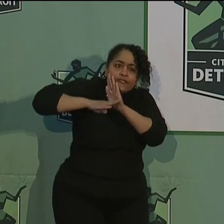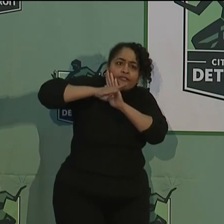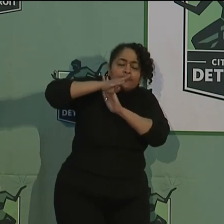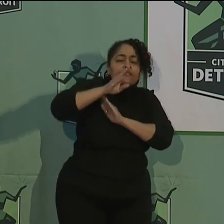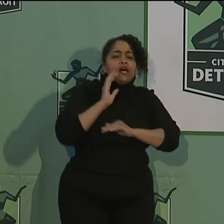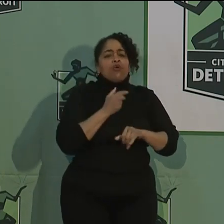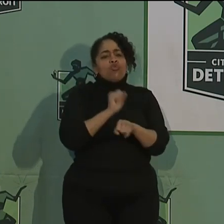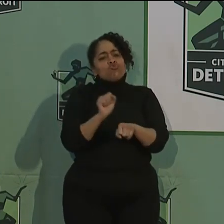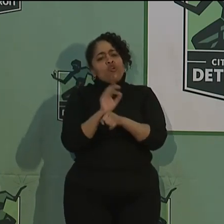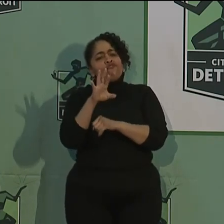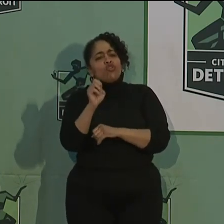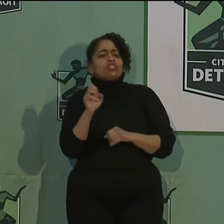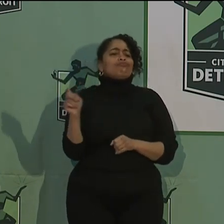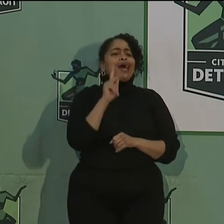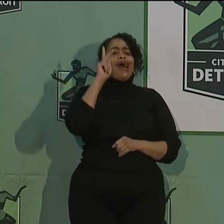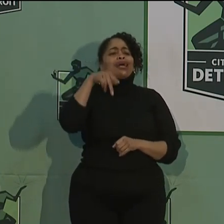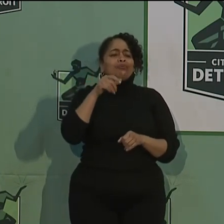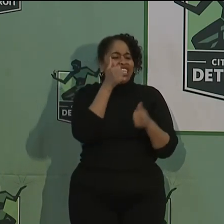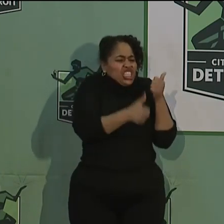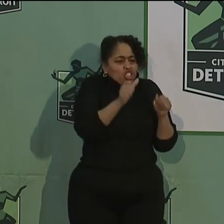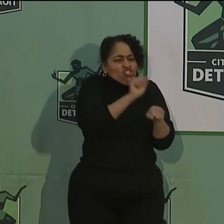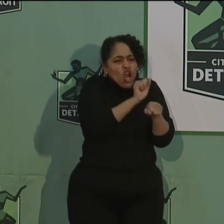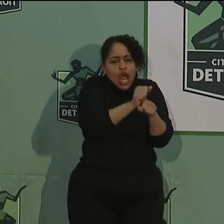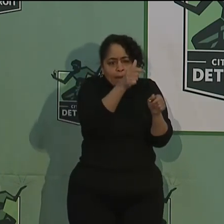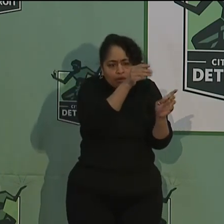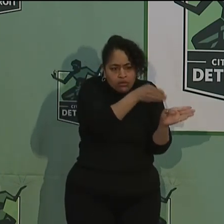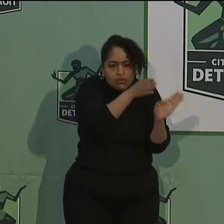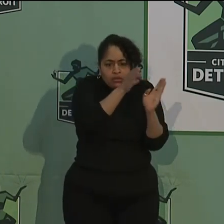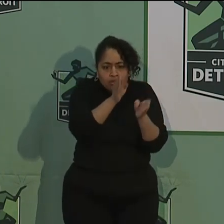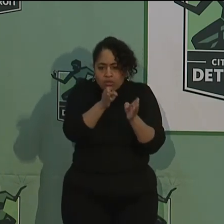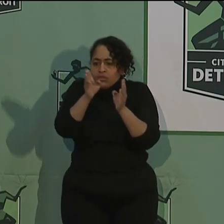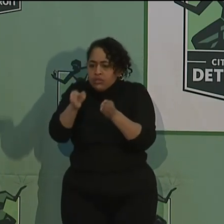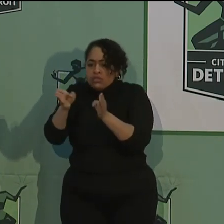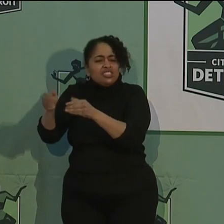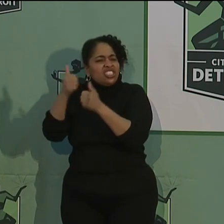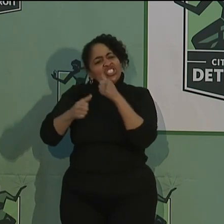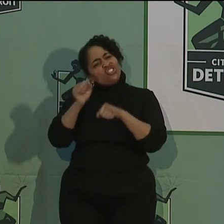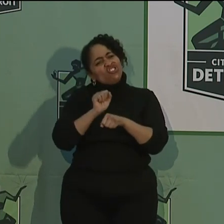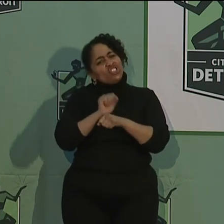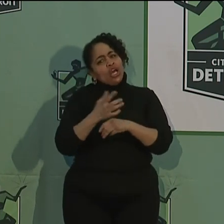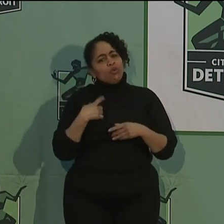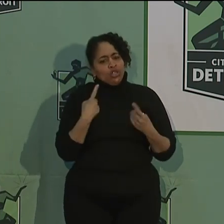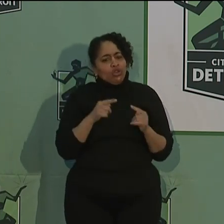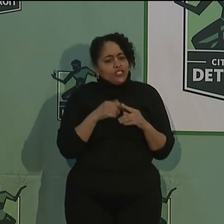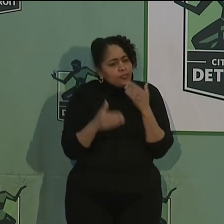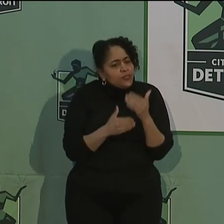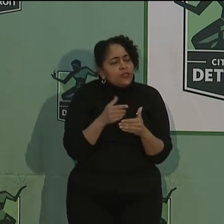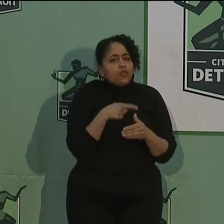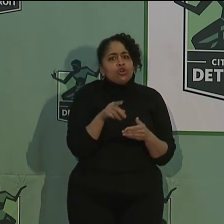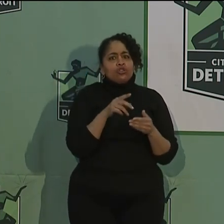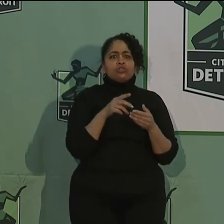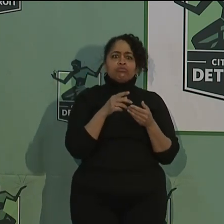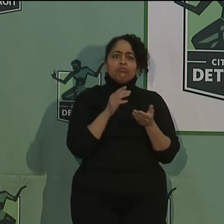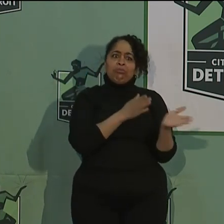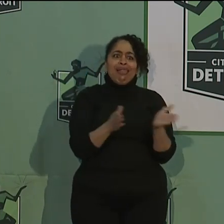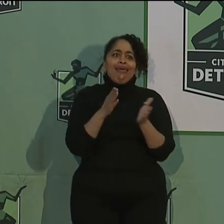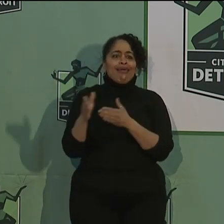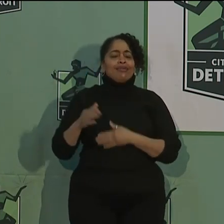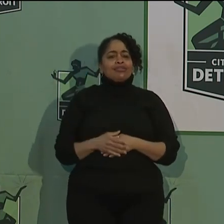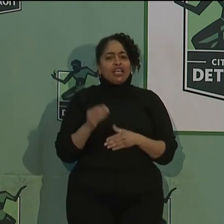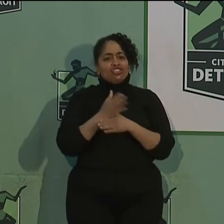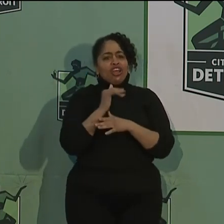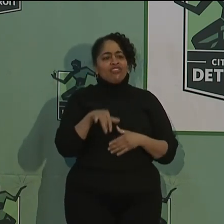job. And we're going to start to lay those plans out. But Dave Masseron, our CFO, who's here, will